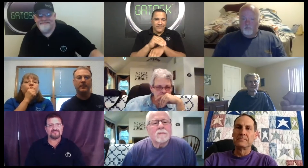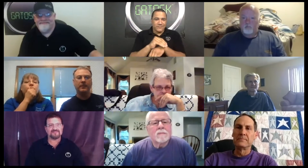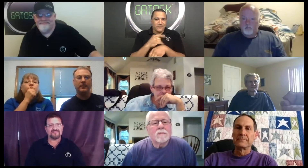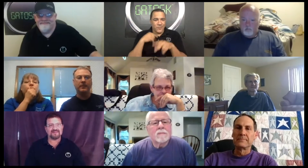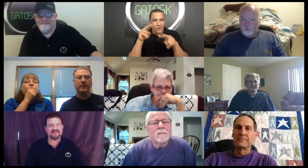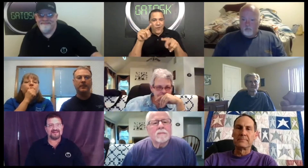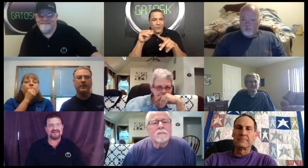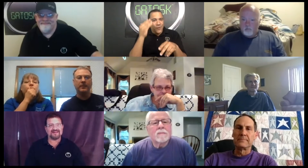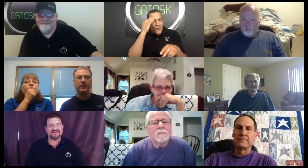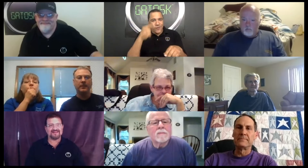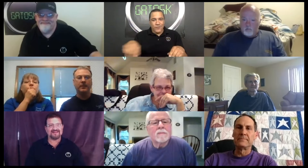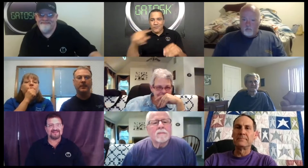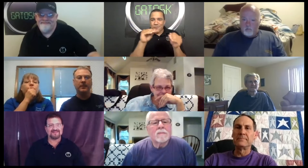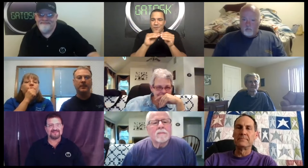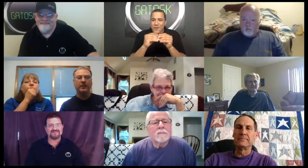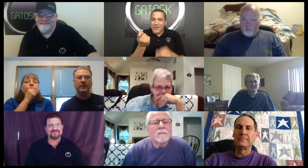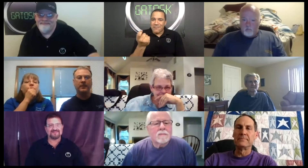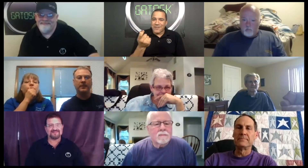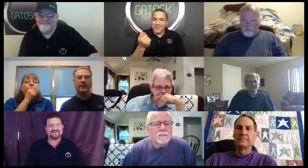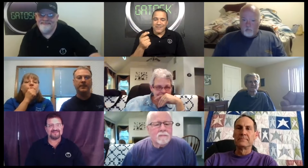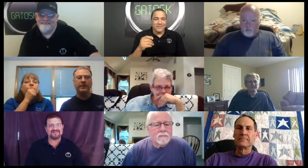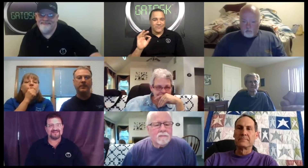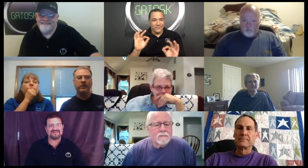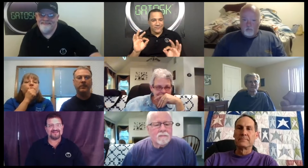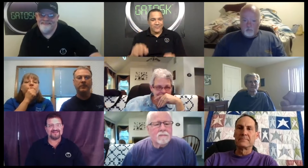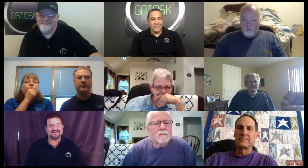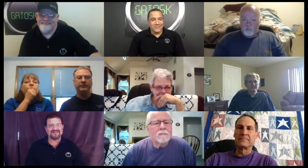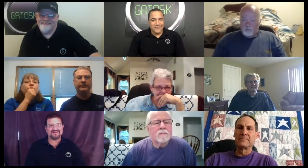coming this evening. I look forward to getting to know you a little bit more. Great.